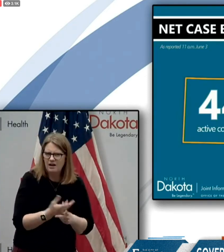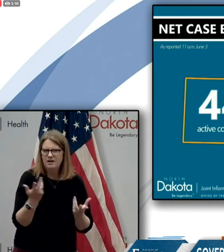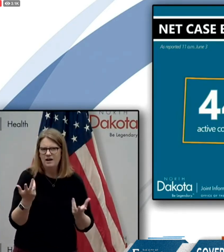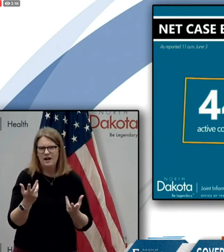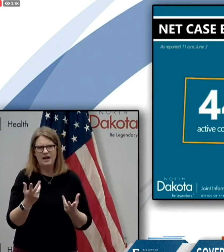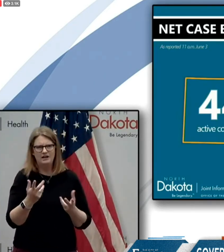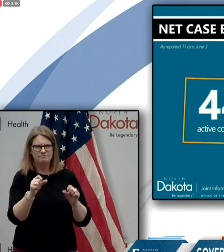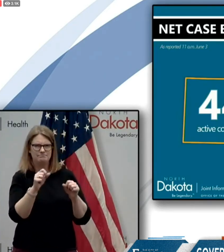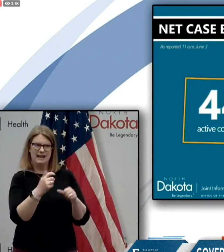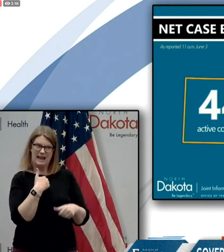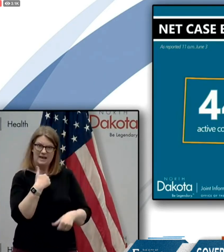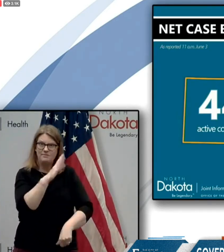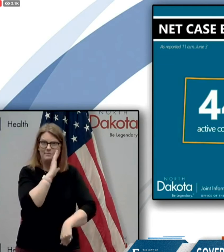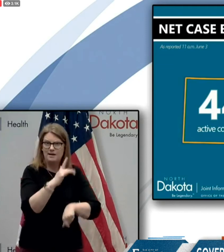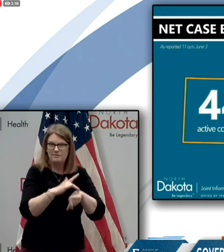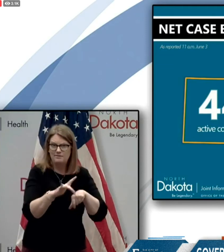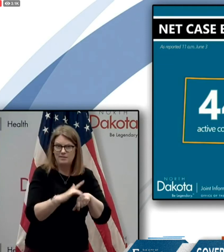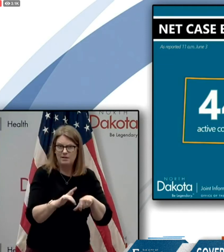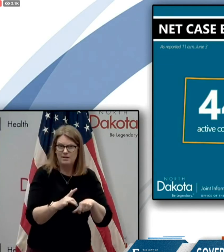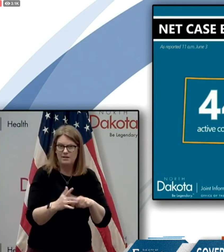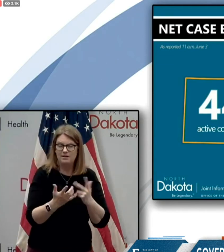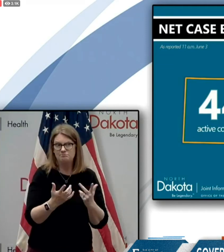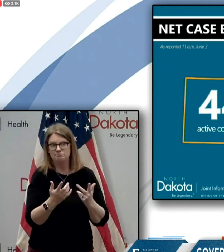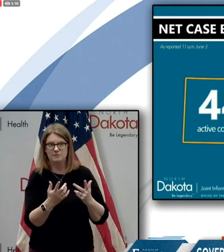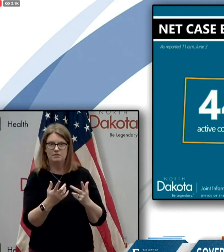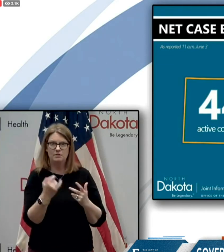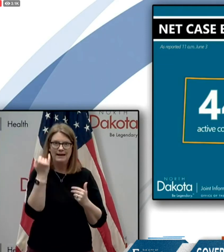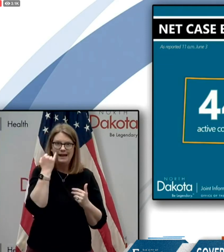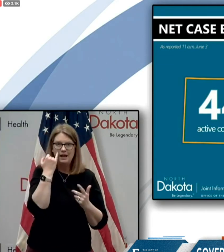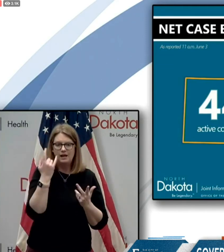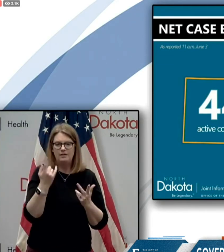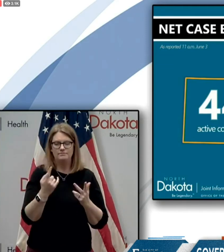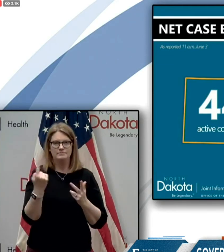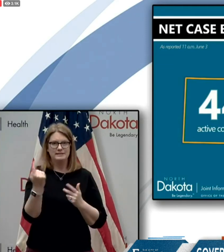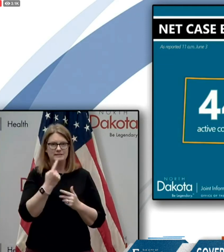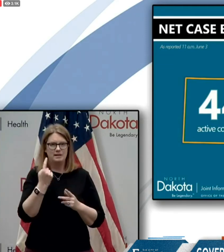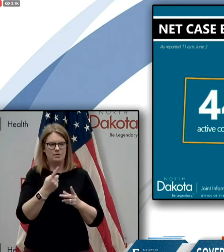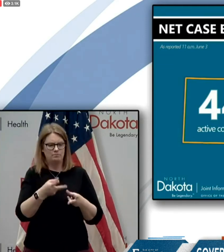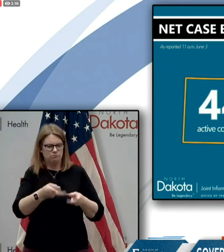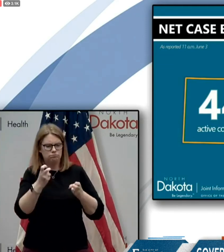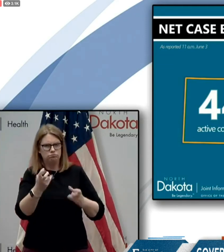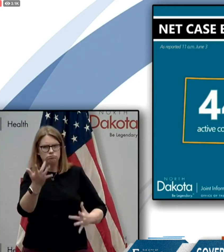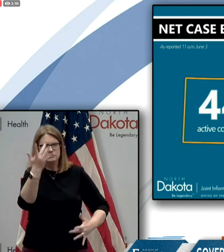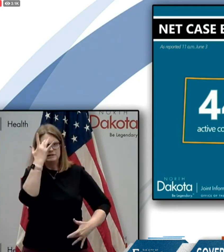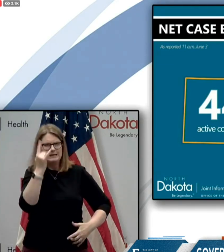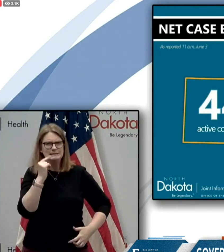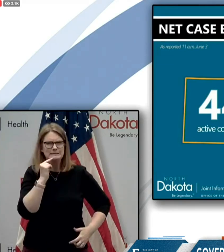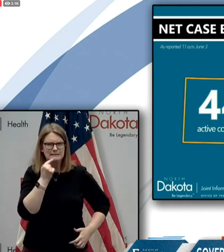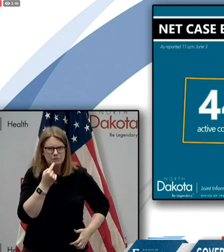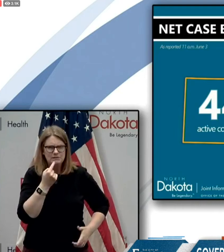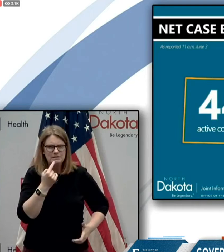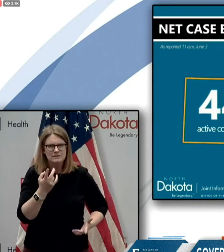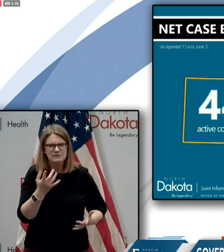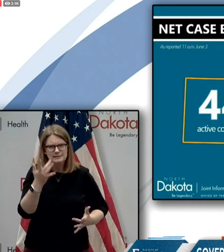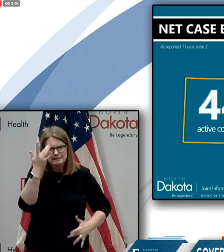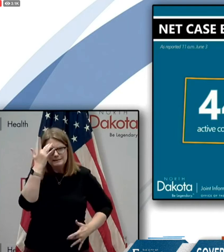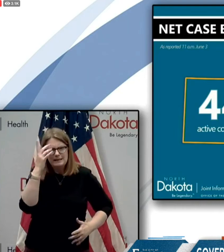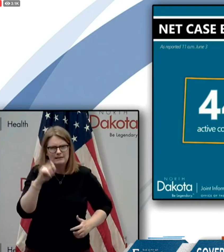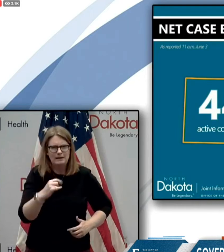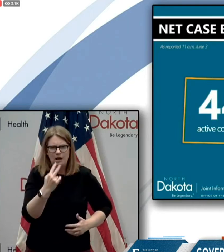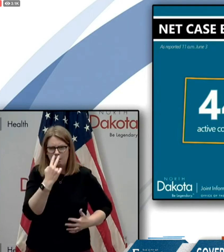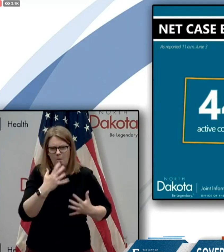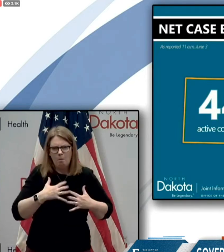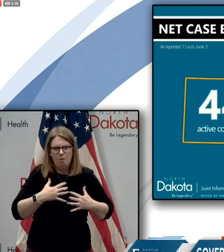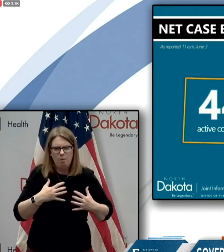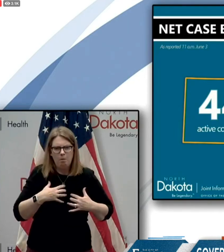to serve people at the highest level if they were to become infected and seriously ill with